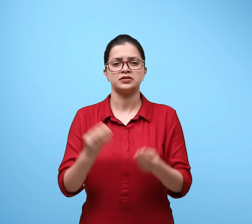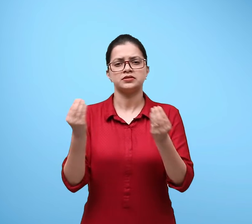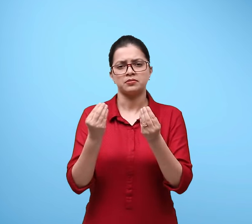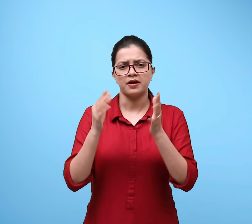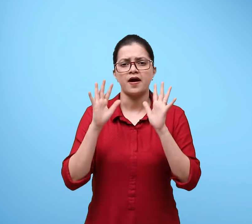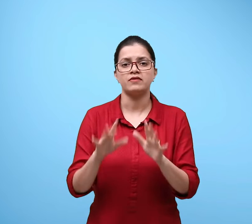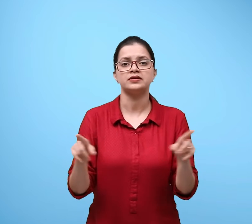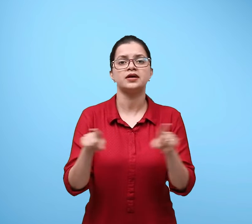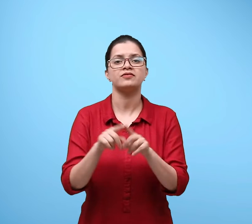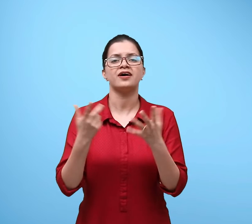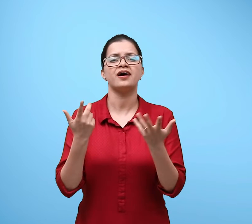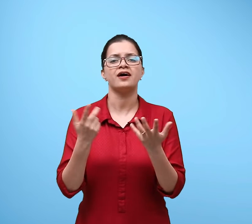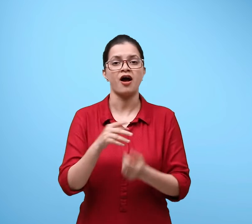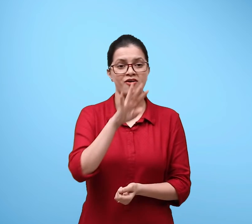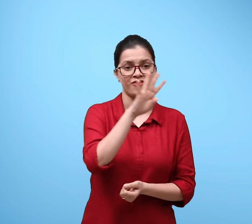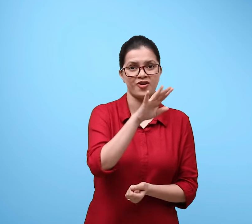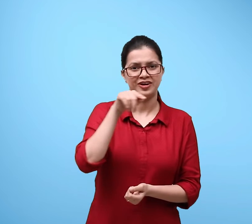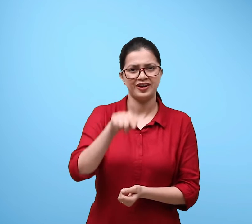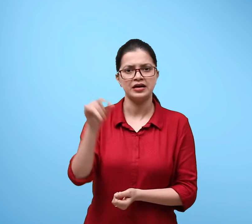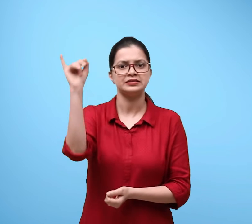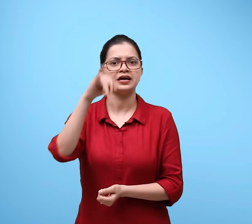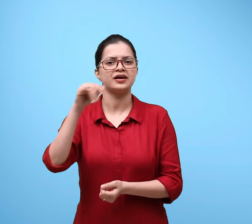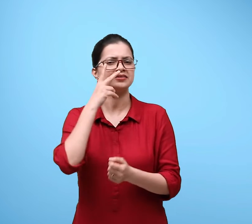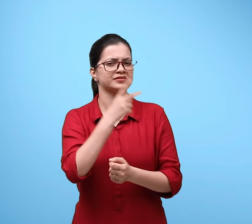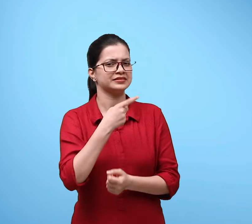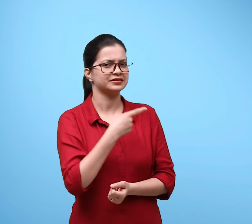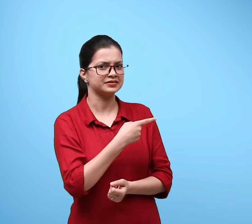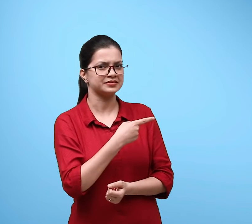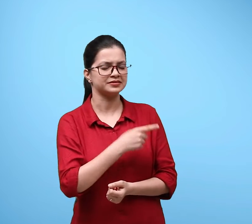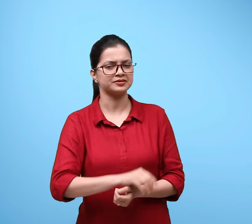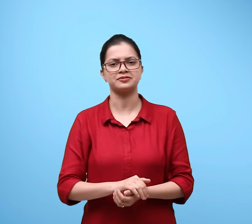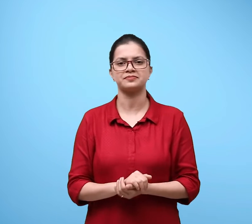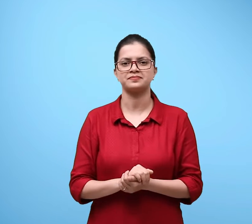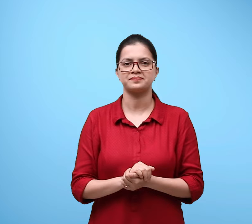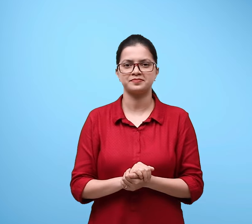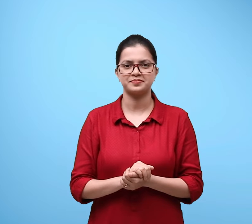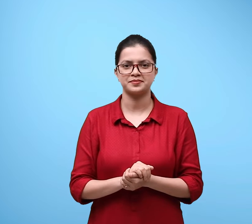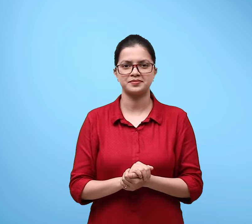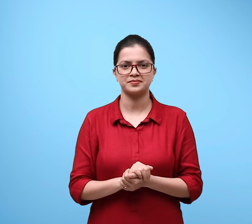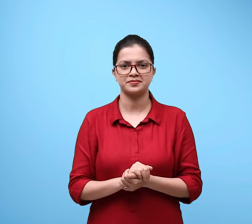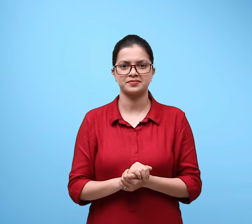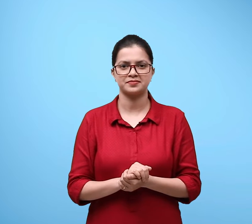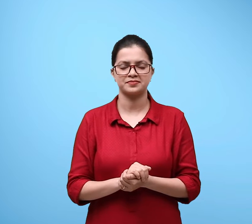Figure 4.6 shows some objects float in water while others sink in it.